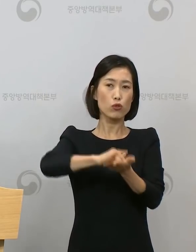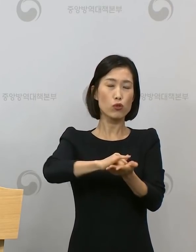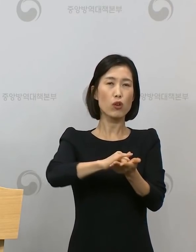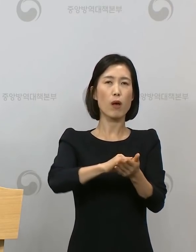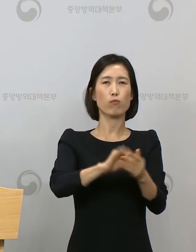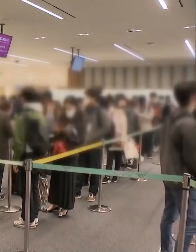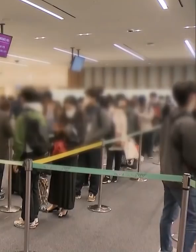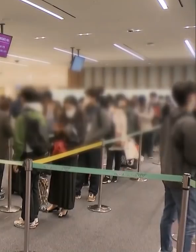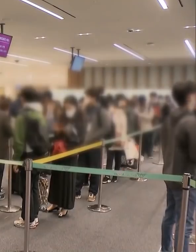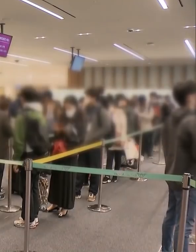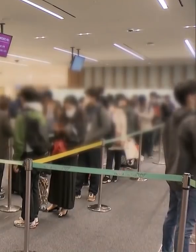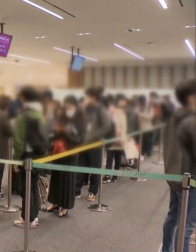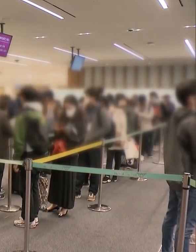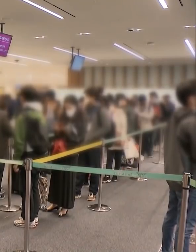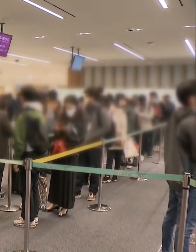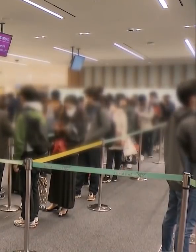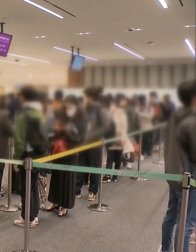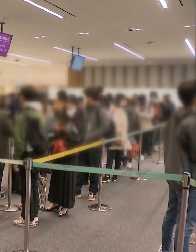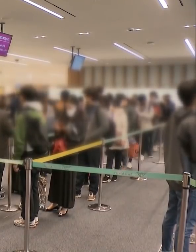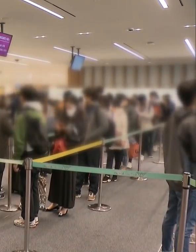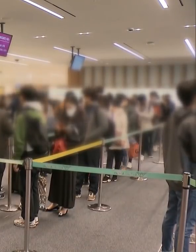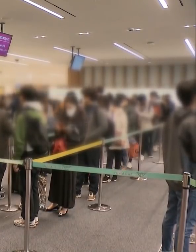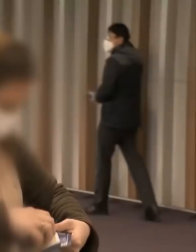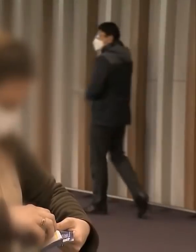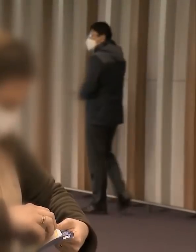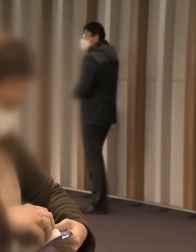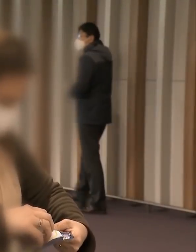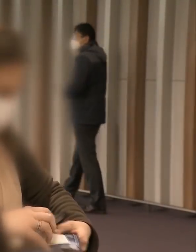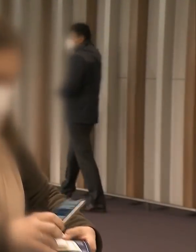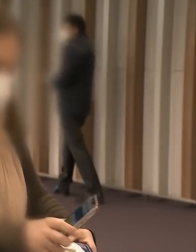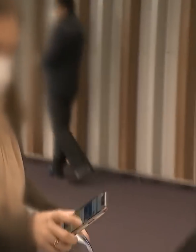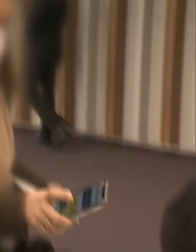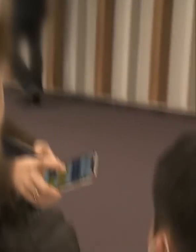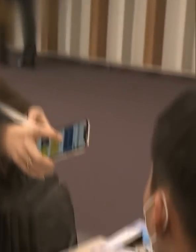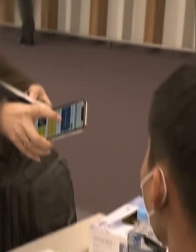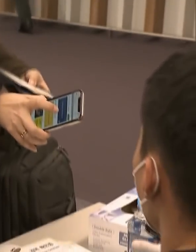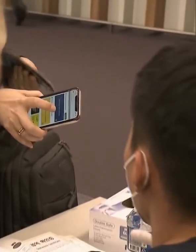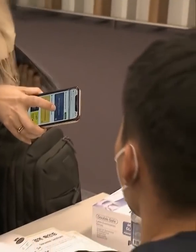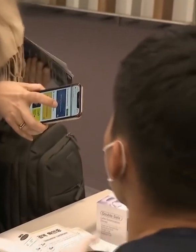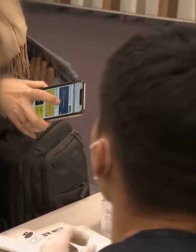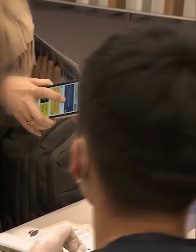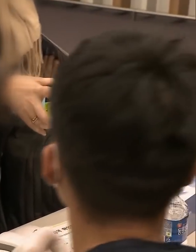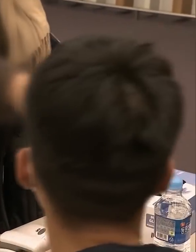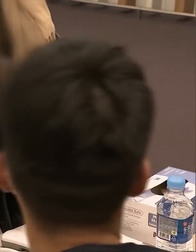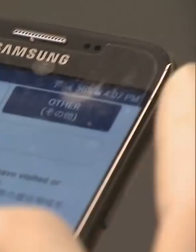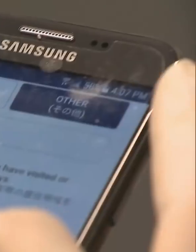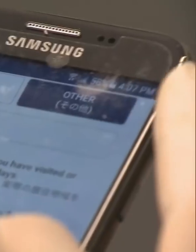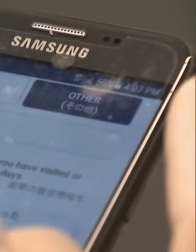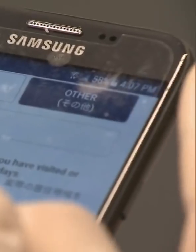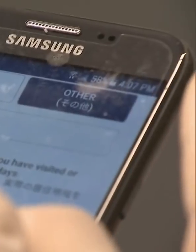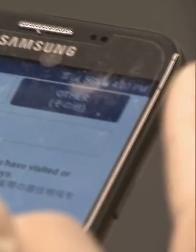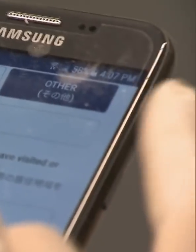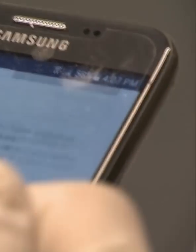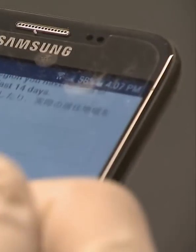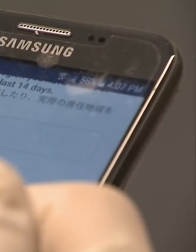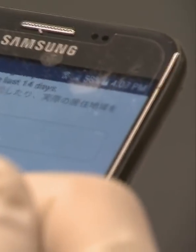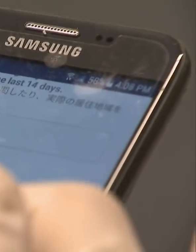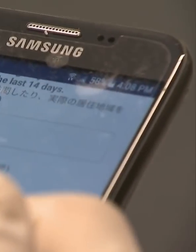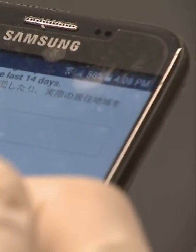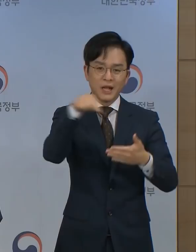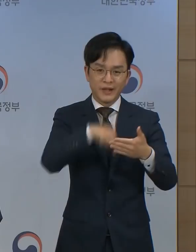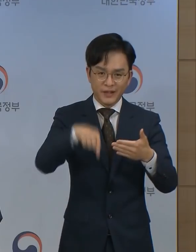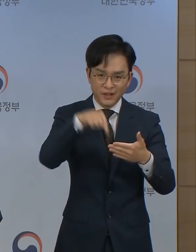self-isolation. The new measures come as there has been a steady rise in the number of imported COVID-19 cases from the